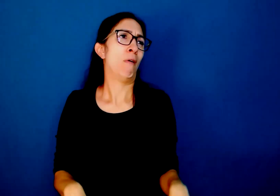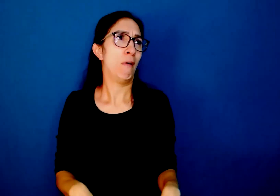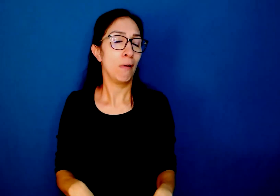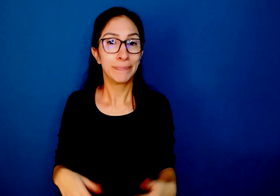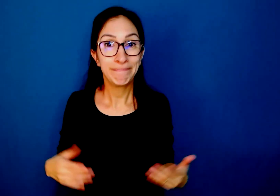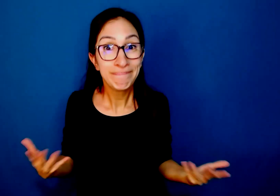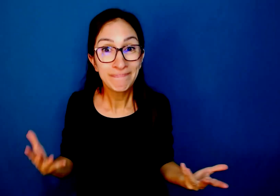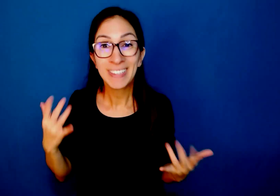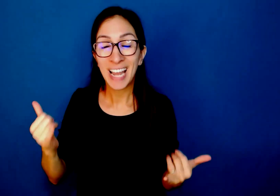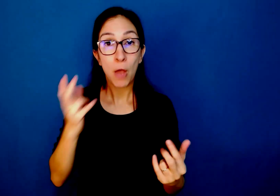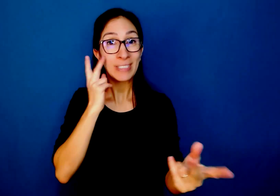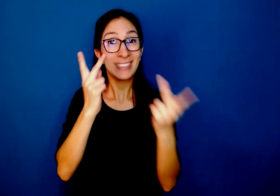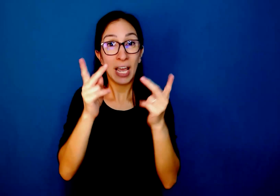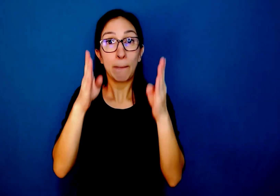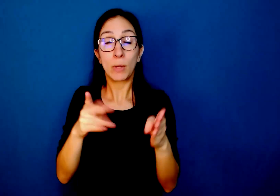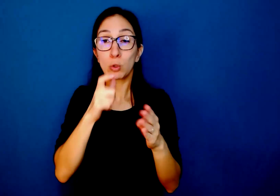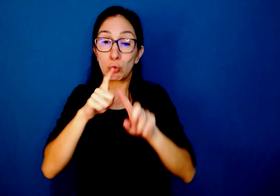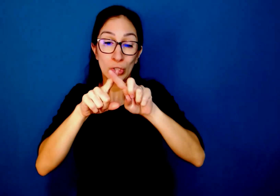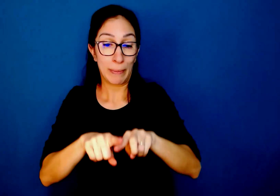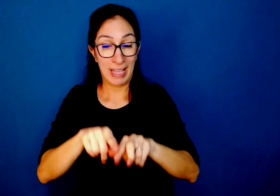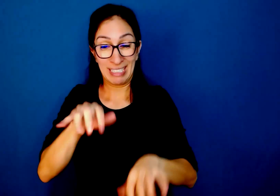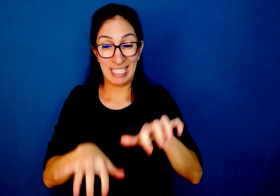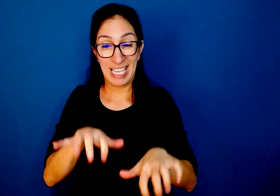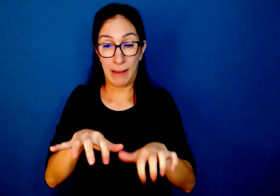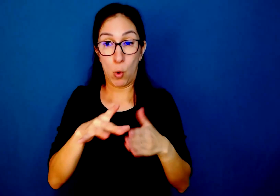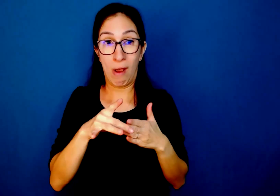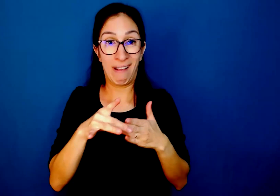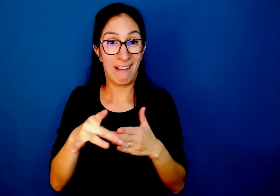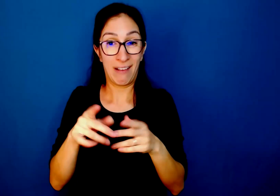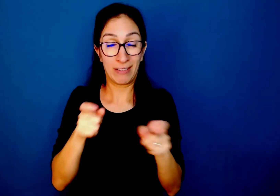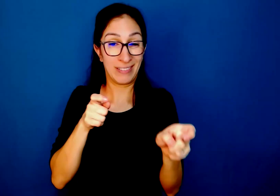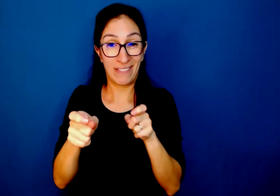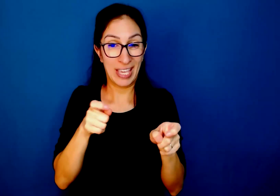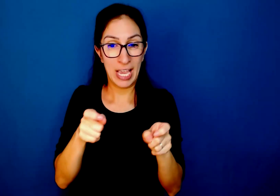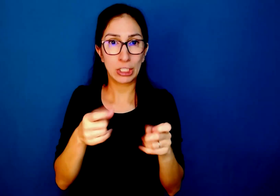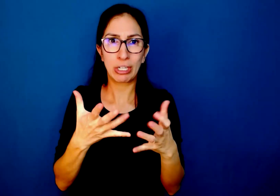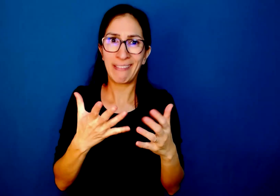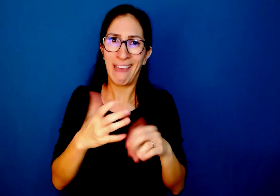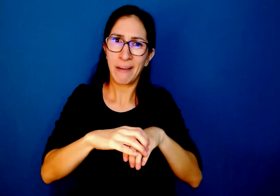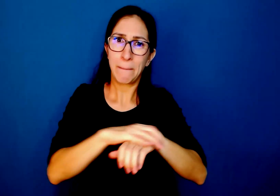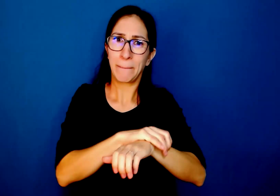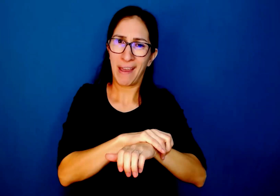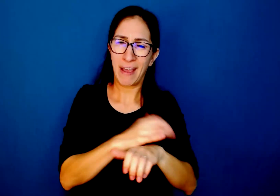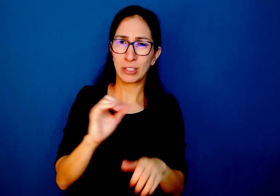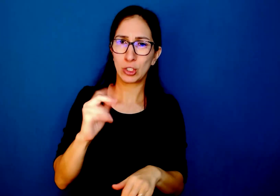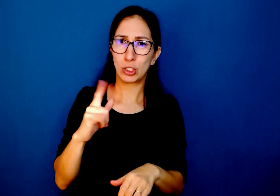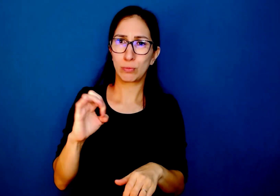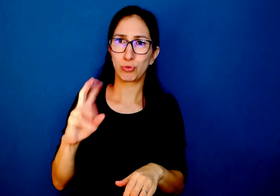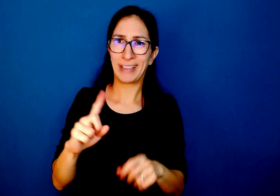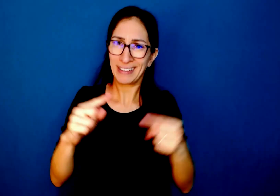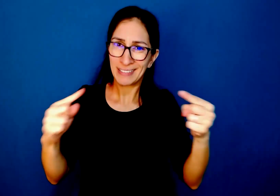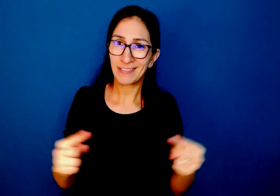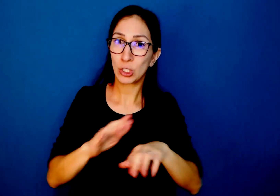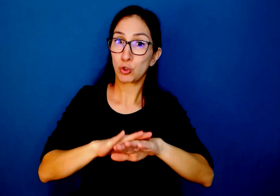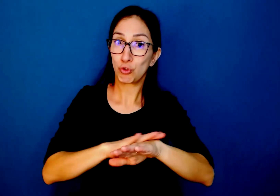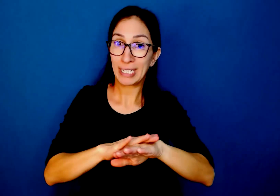20/20 vision who uses keyboard navigation. Maybe that sprained wrist user we were talking about. They tab onto the page, and there's